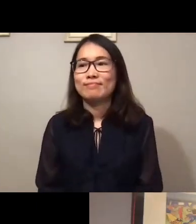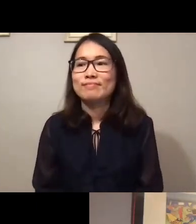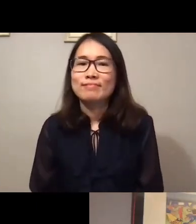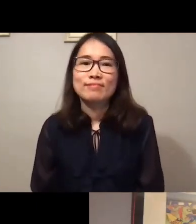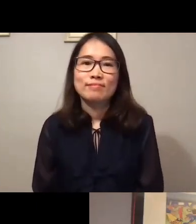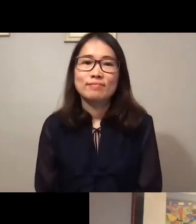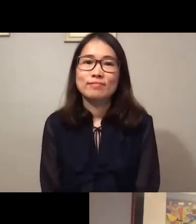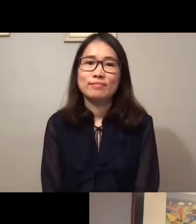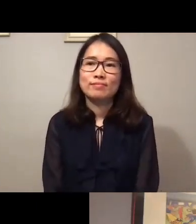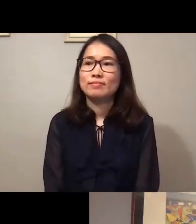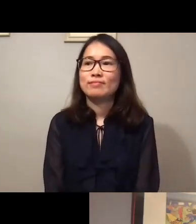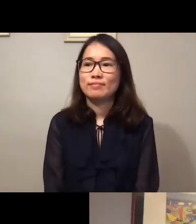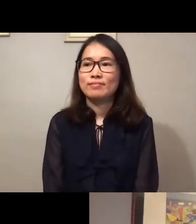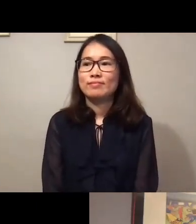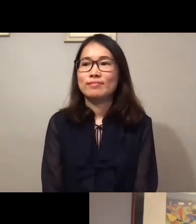Thank you.